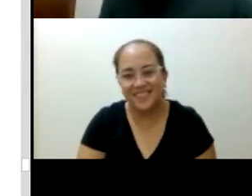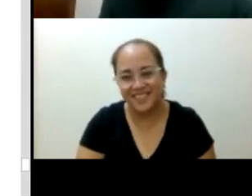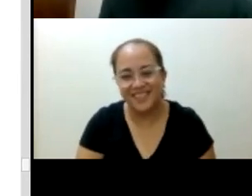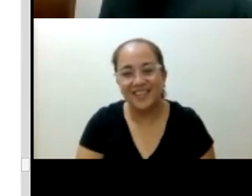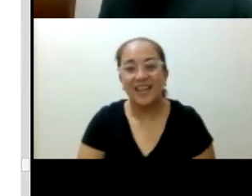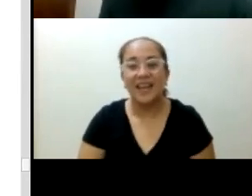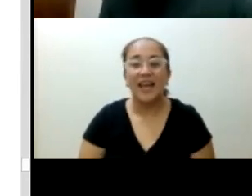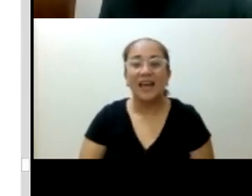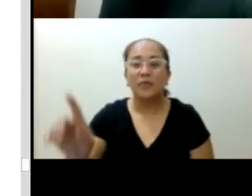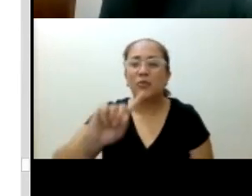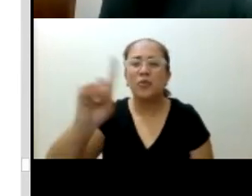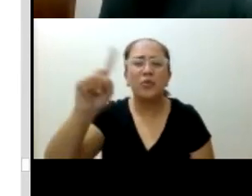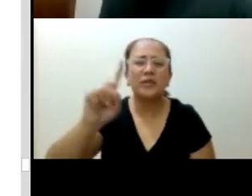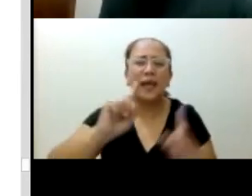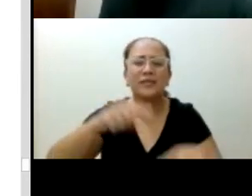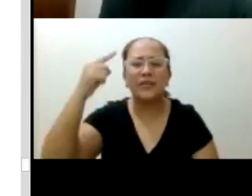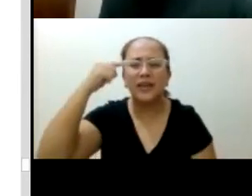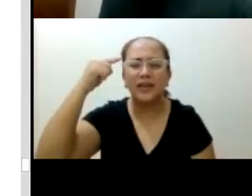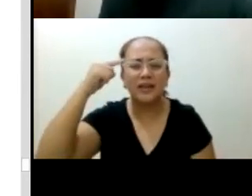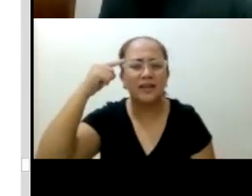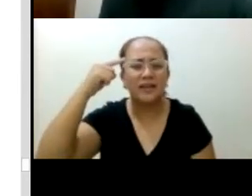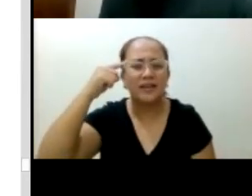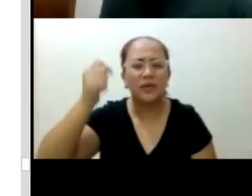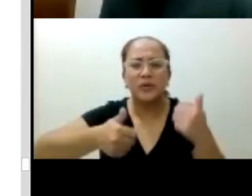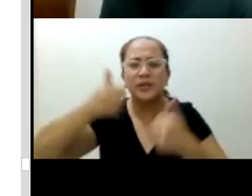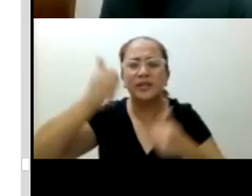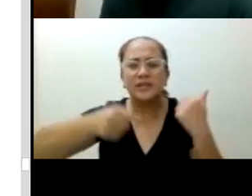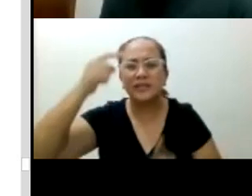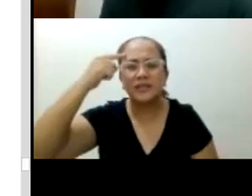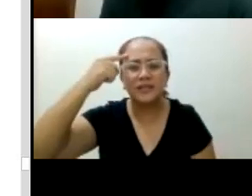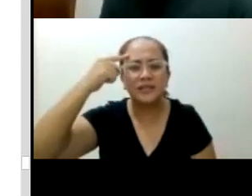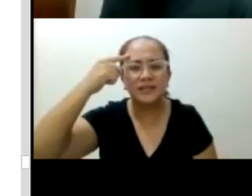which one do you think? So somebody argue.